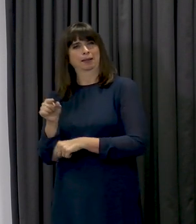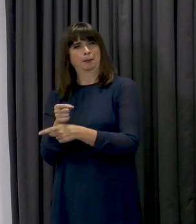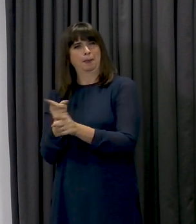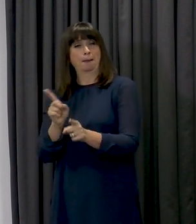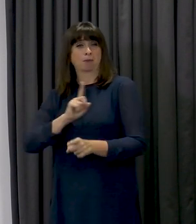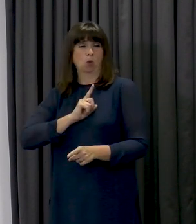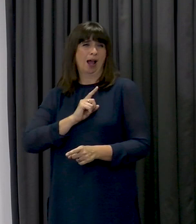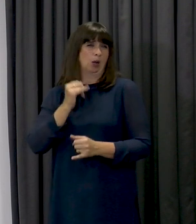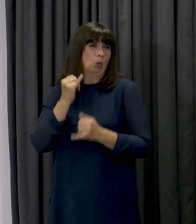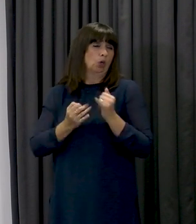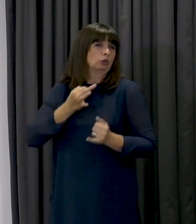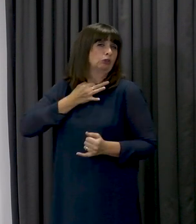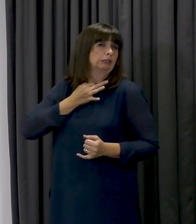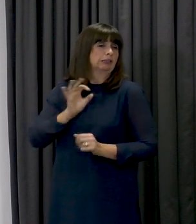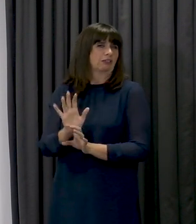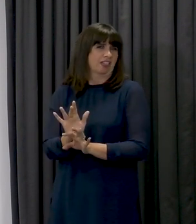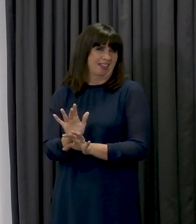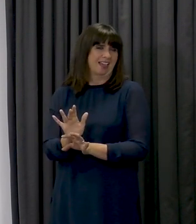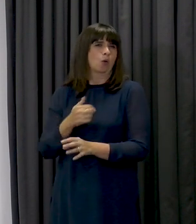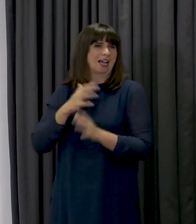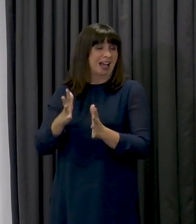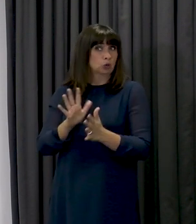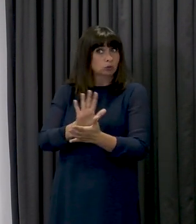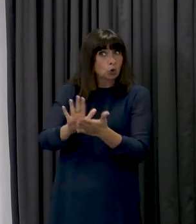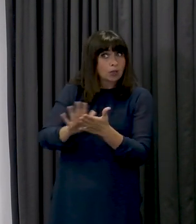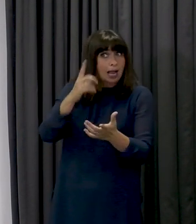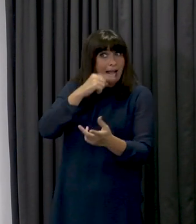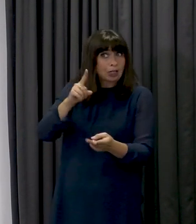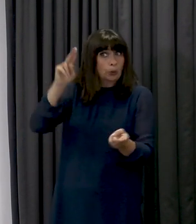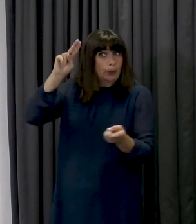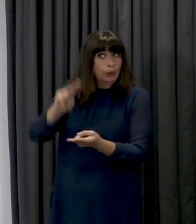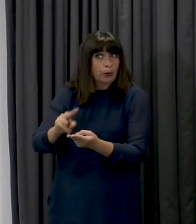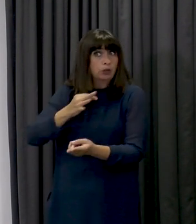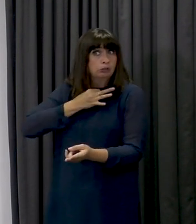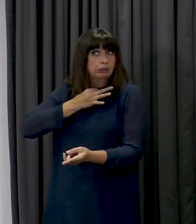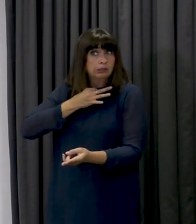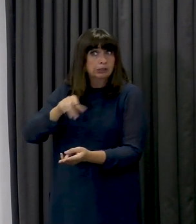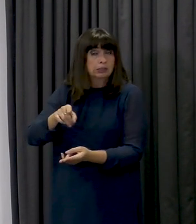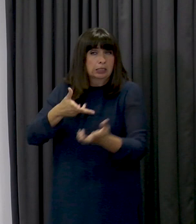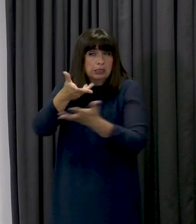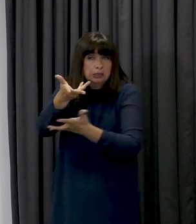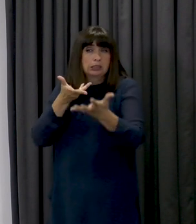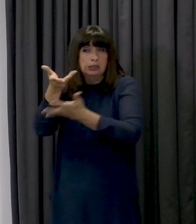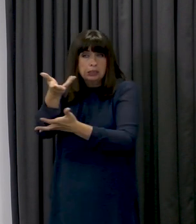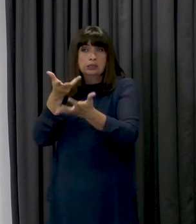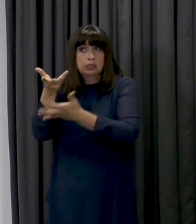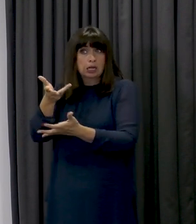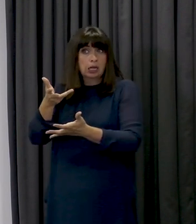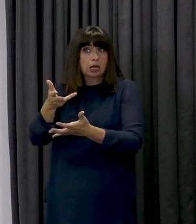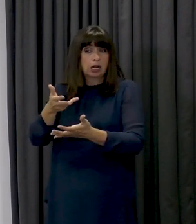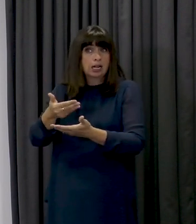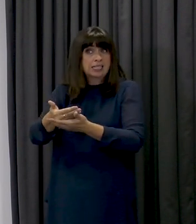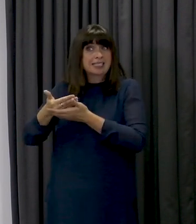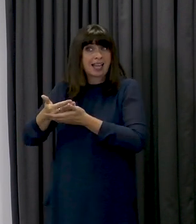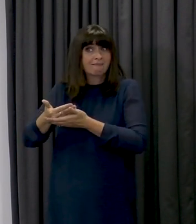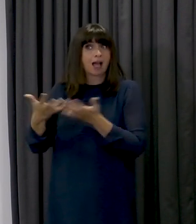particular risks that have had to be mitigated. And we're very grateful for all the discussions we've had with the sector about the protections